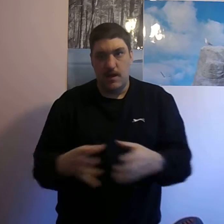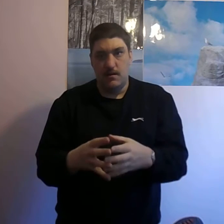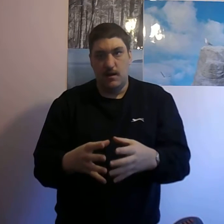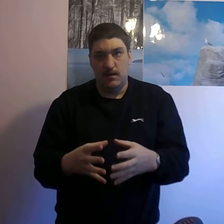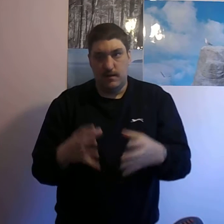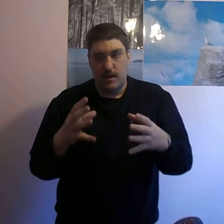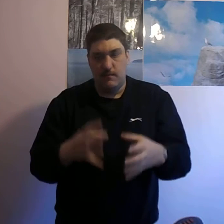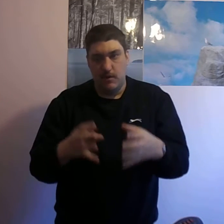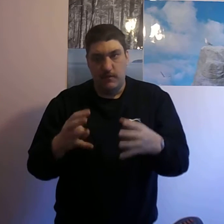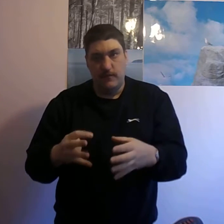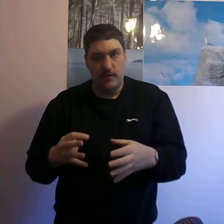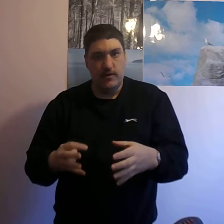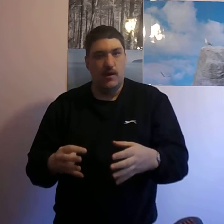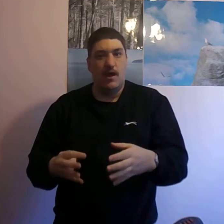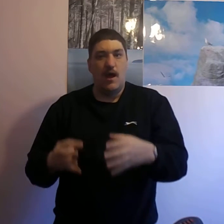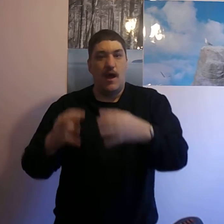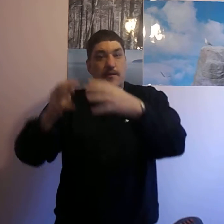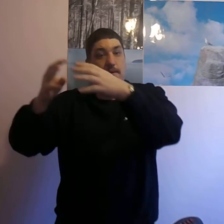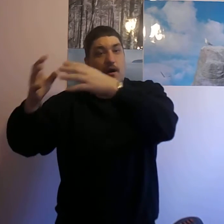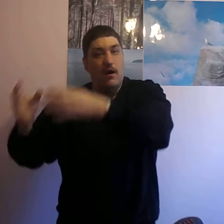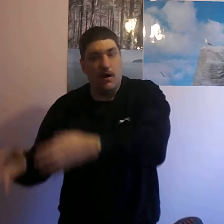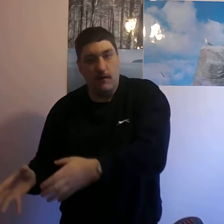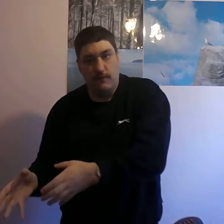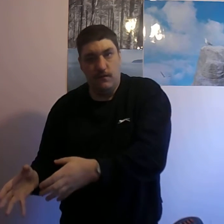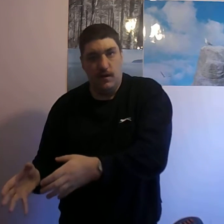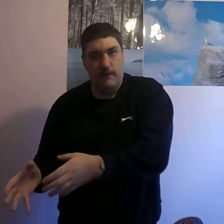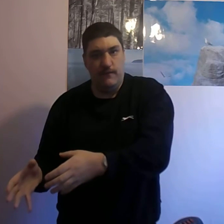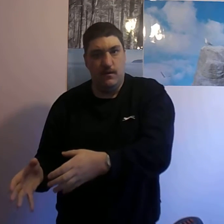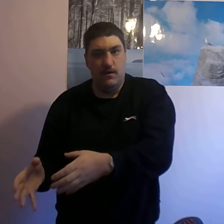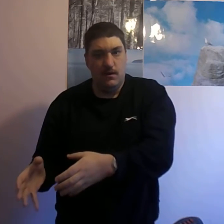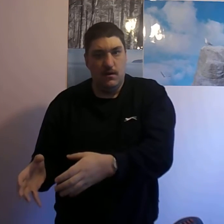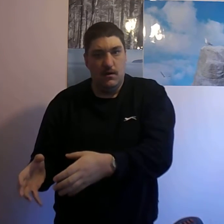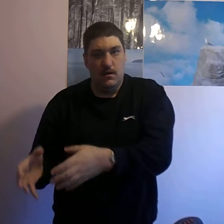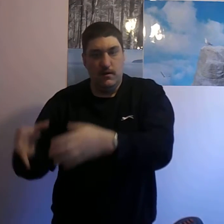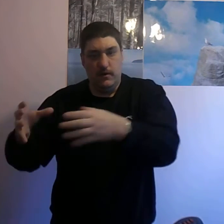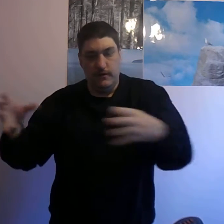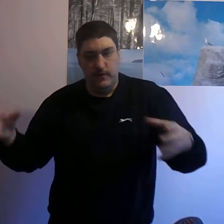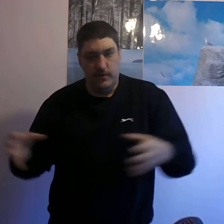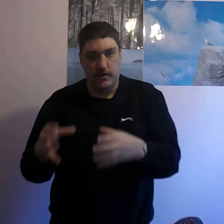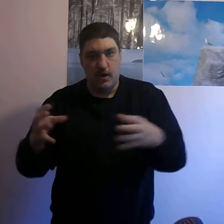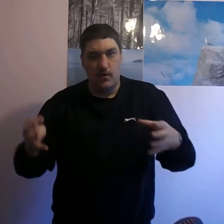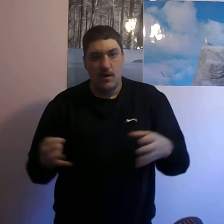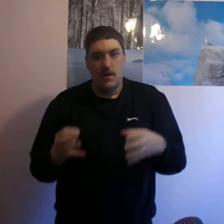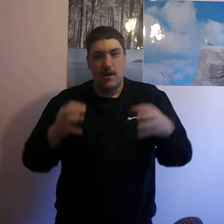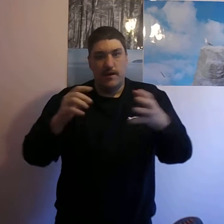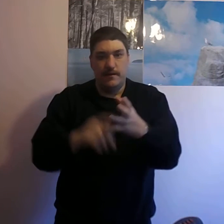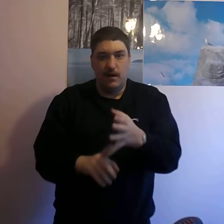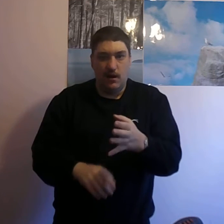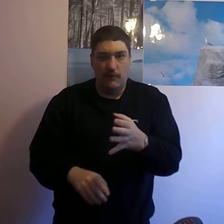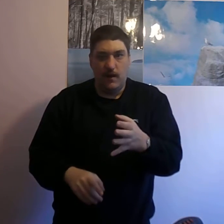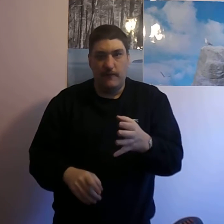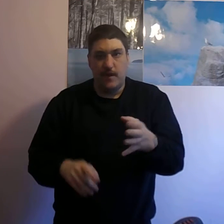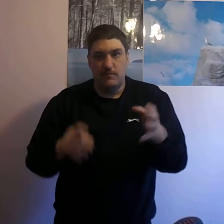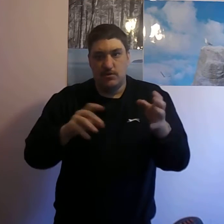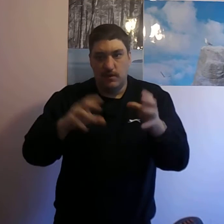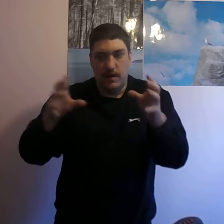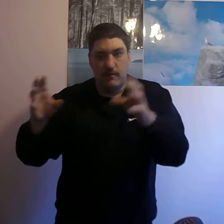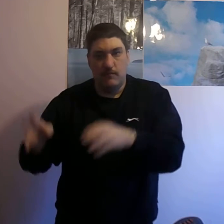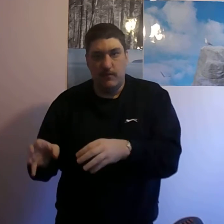in the same universe as the Half-Life universe. So in the Half-Life games, you'll hear them refer